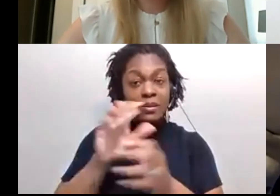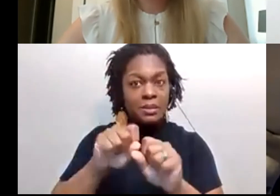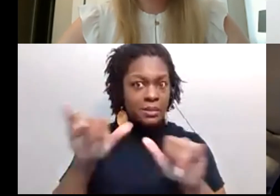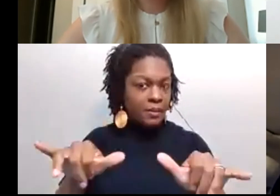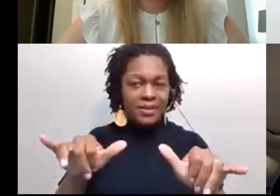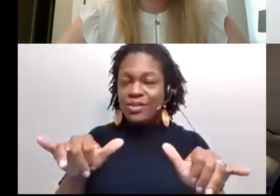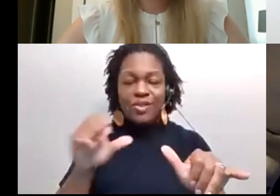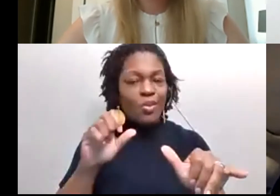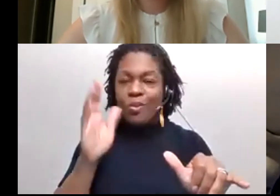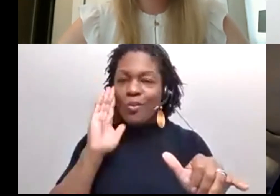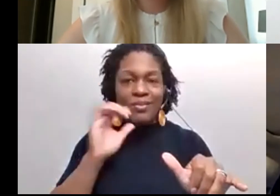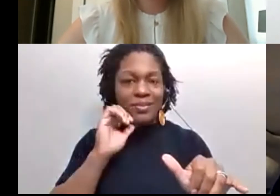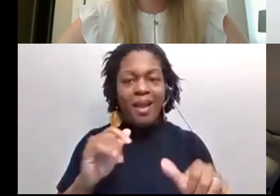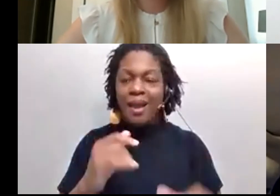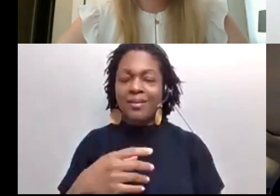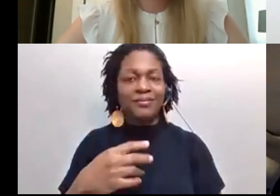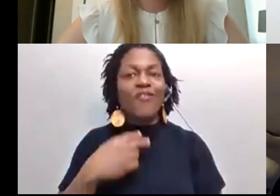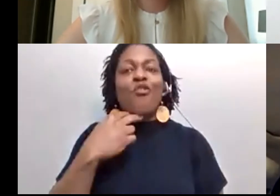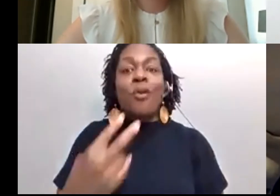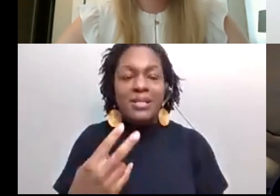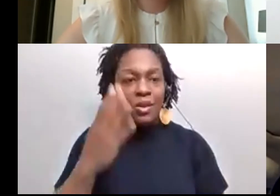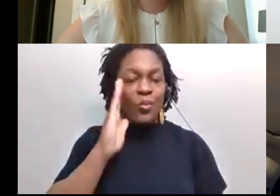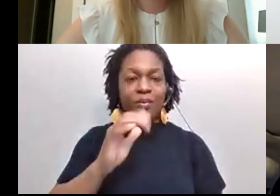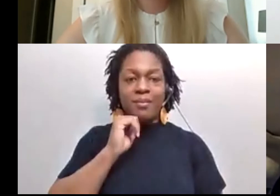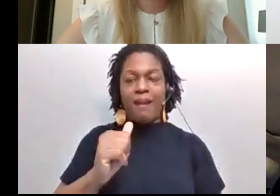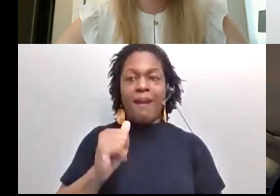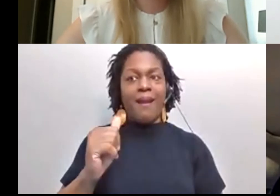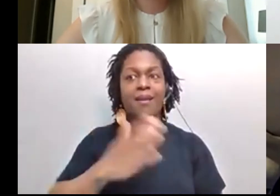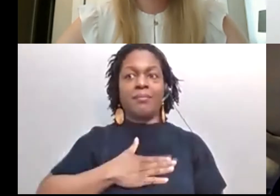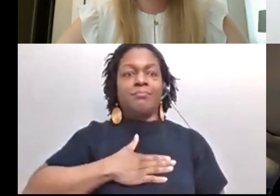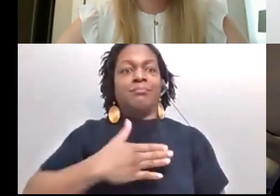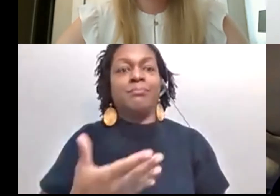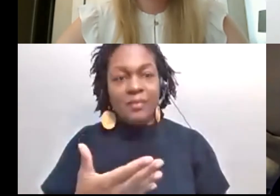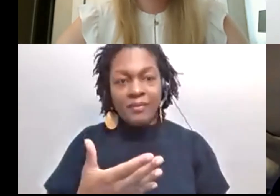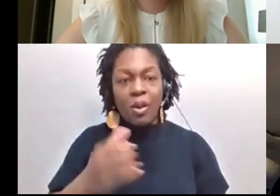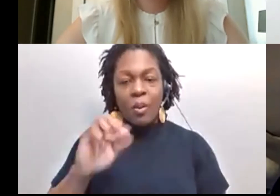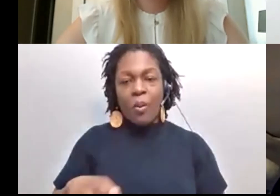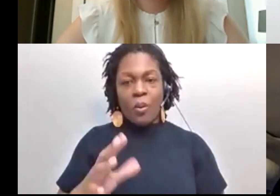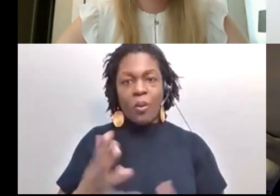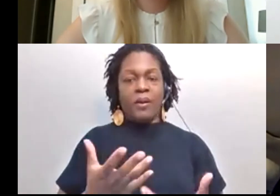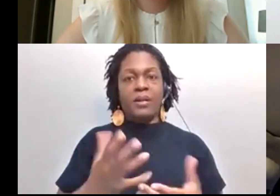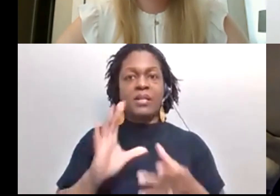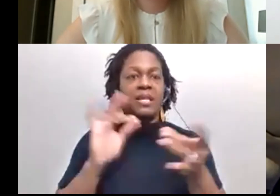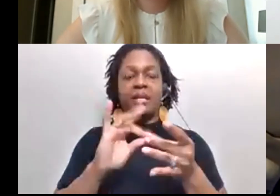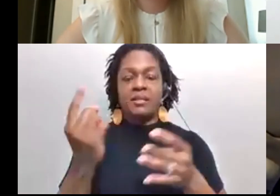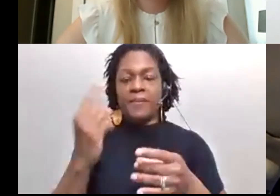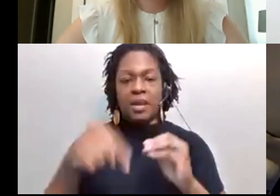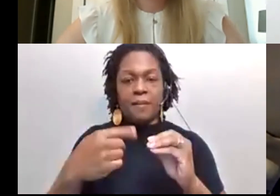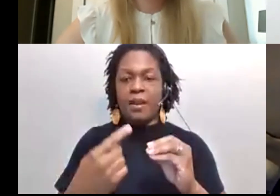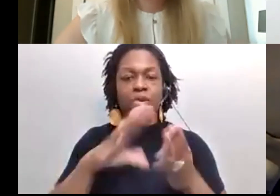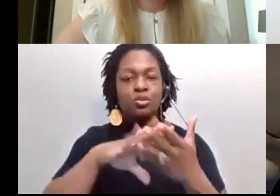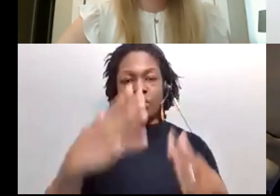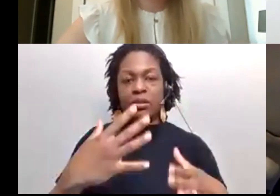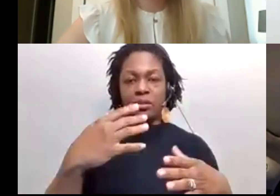they're not going to speak. They're not going to speak openly or speak up for our children with disabilities in our